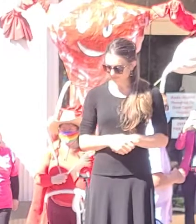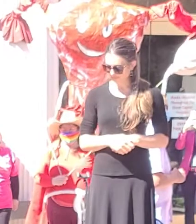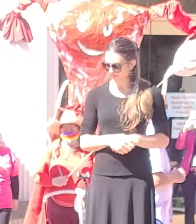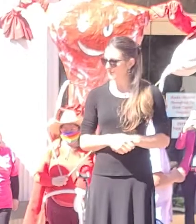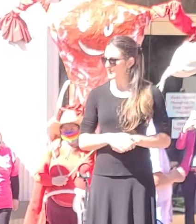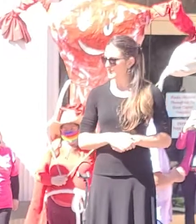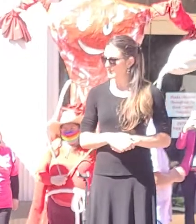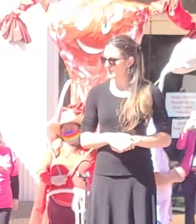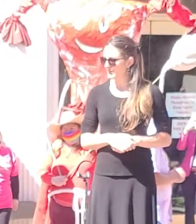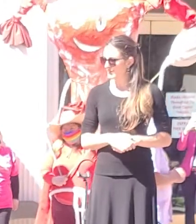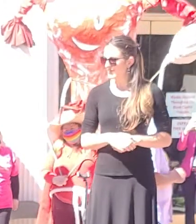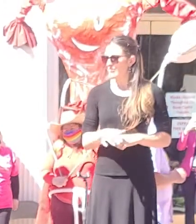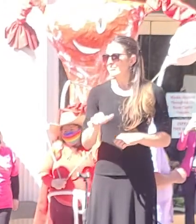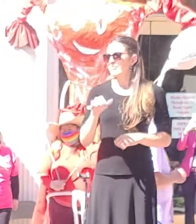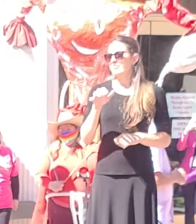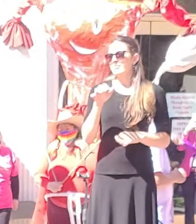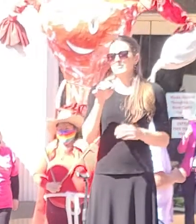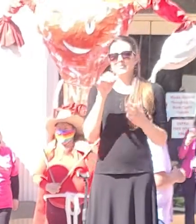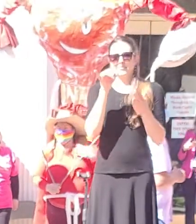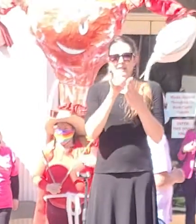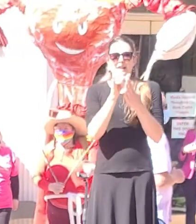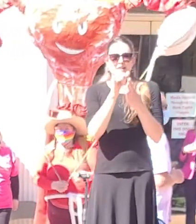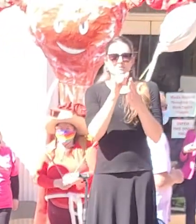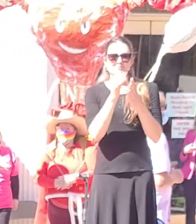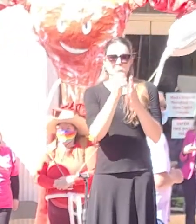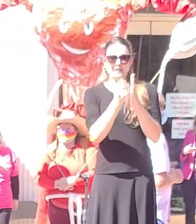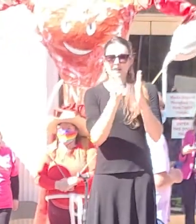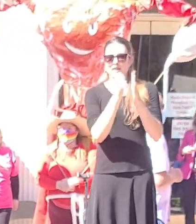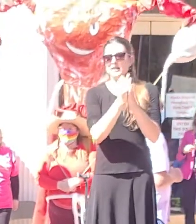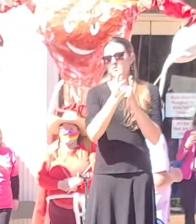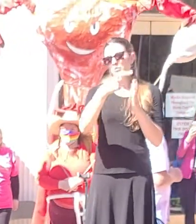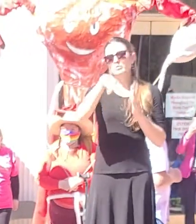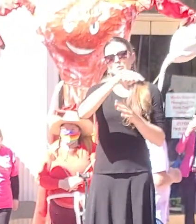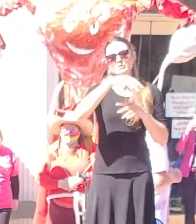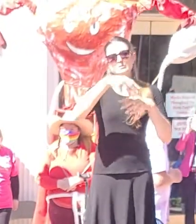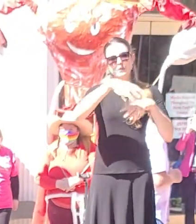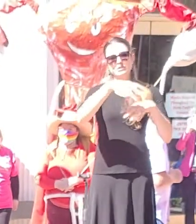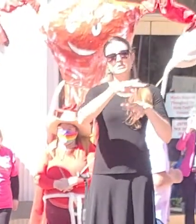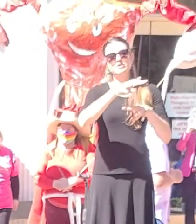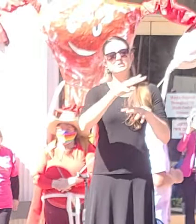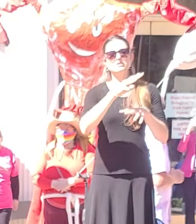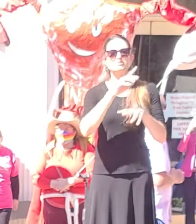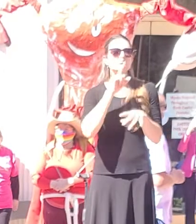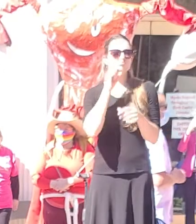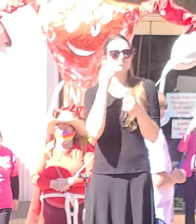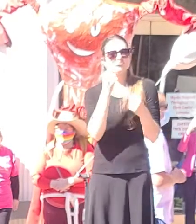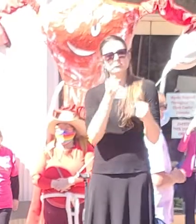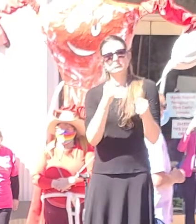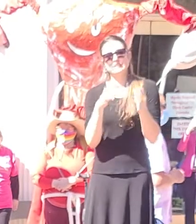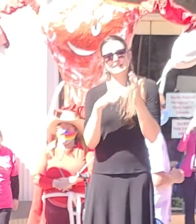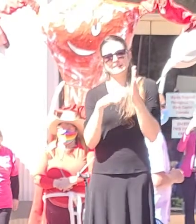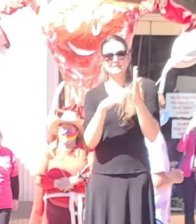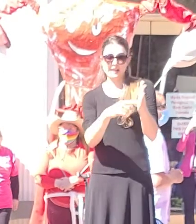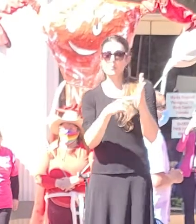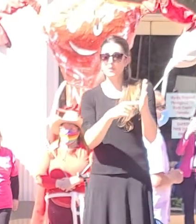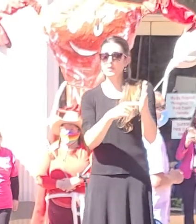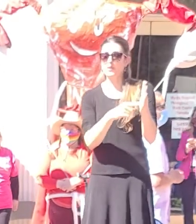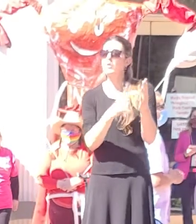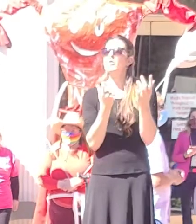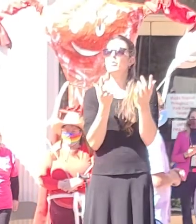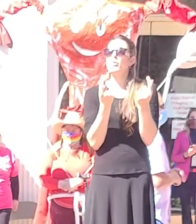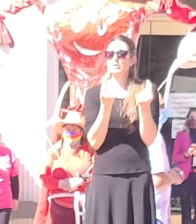And it was an example of what we do when we